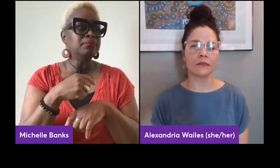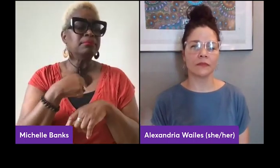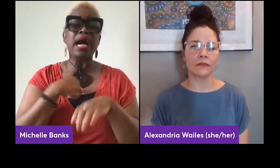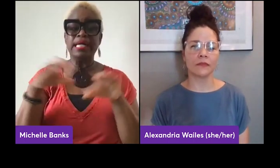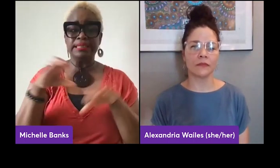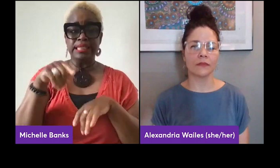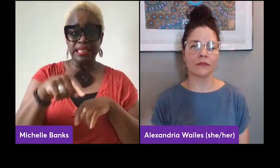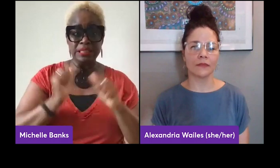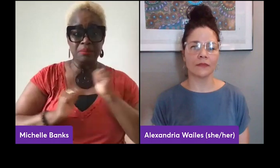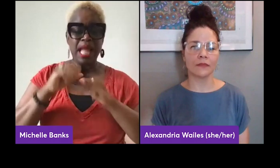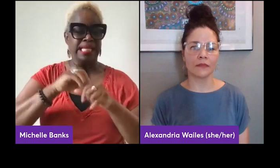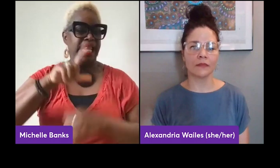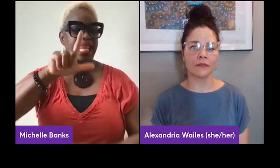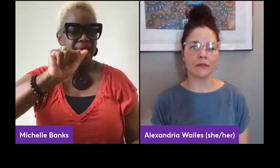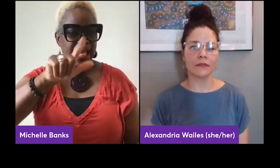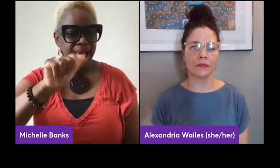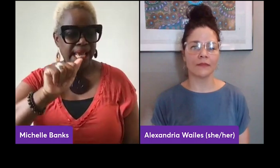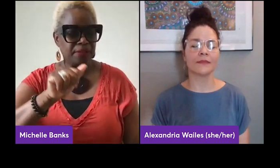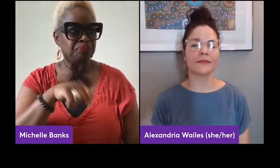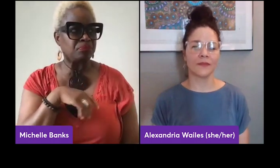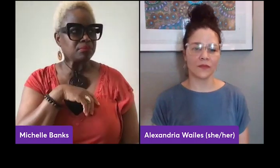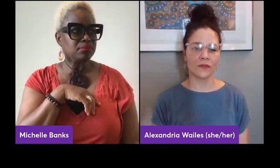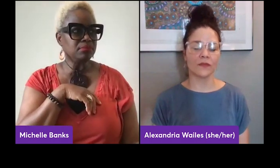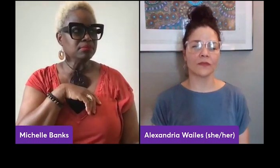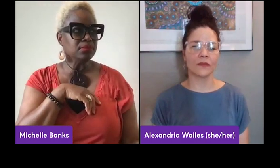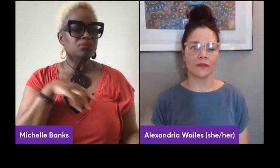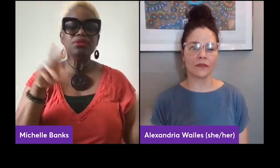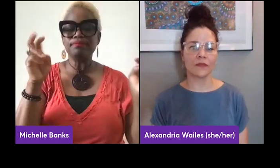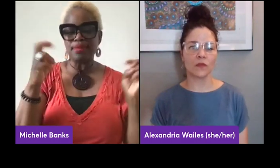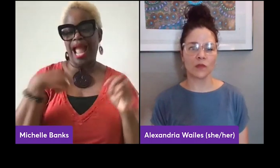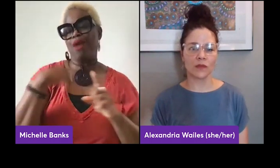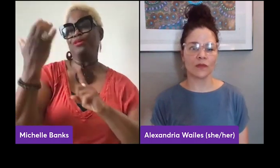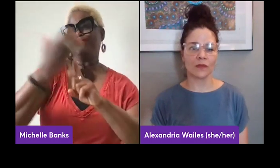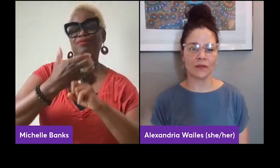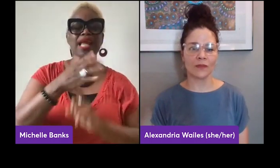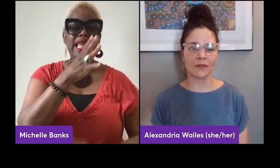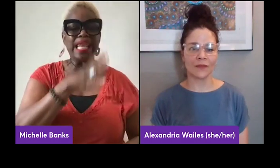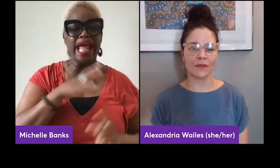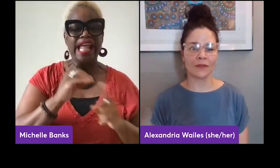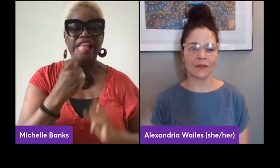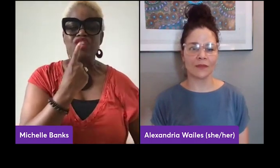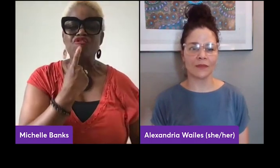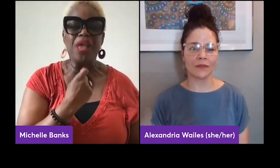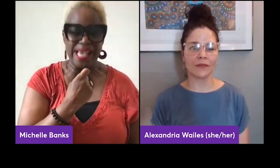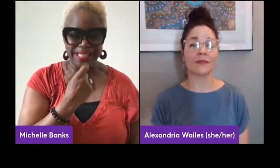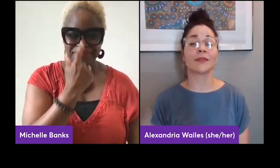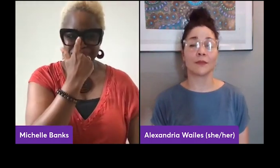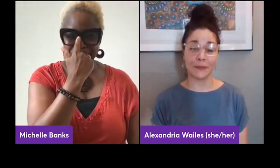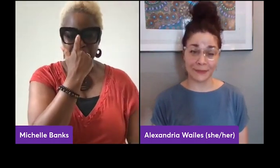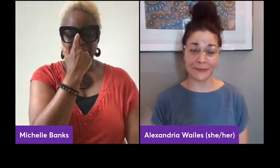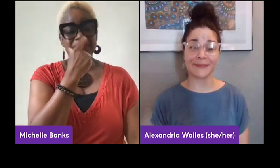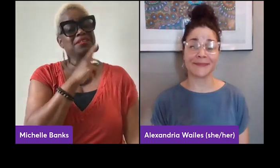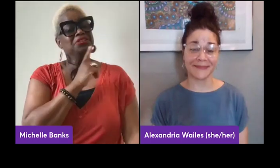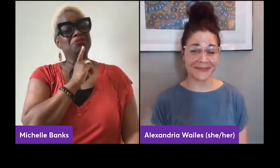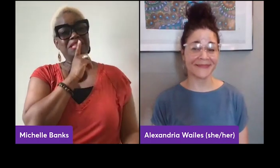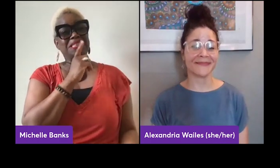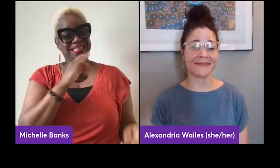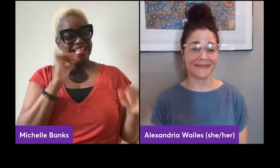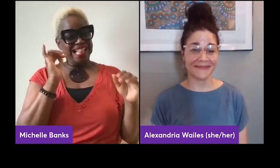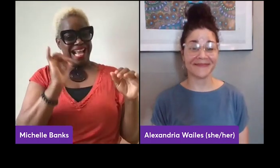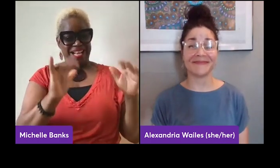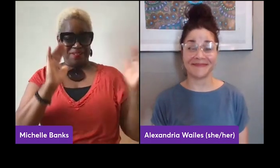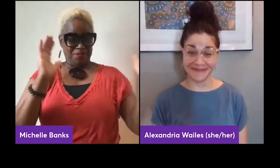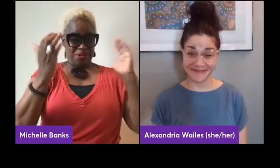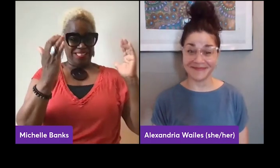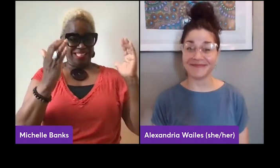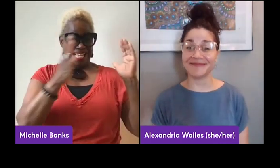time I did this play was in LA, and at that time, I was cast as Lady in Red.